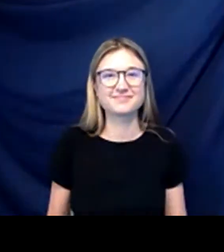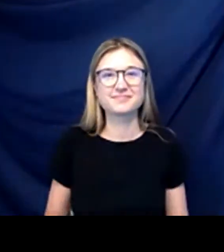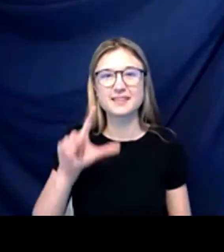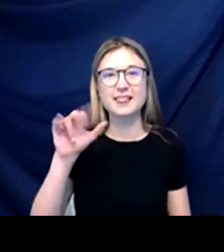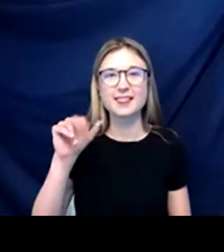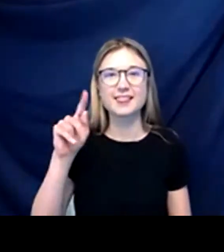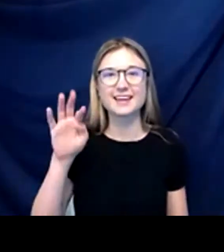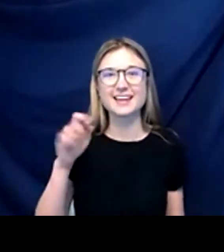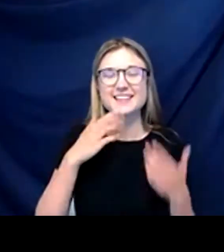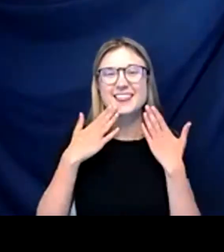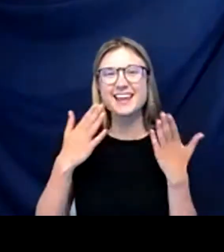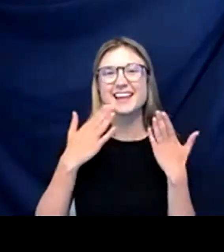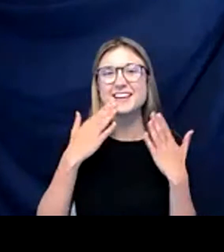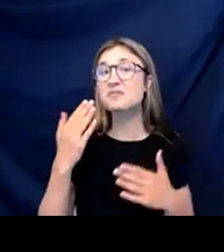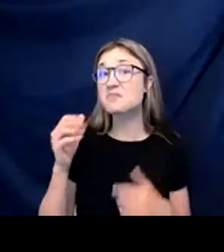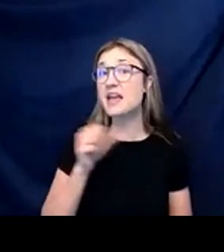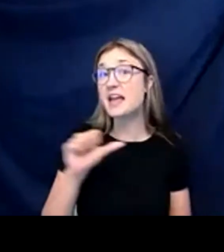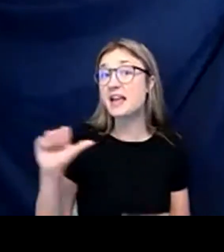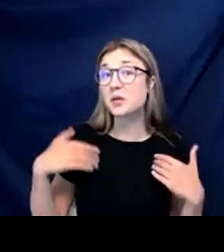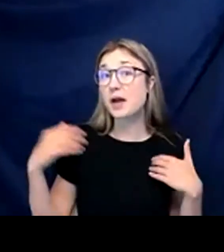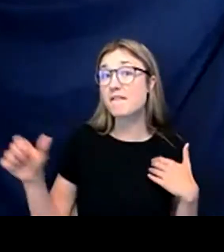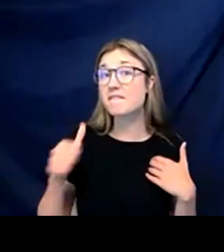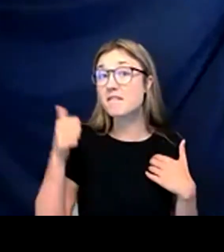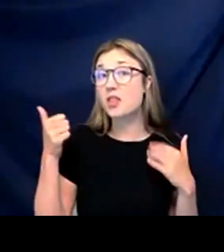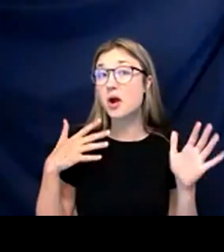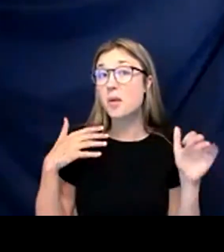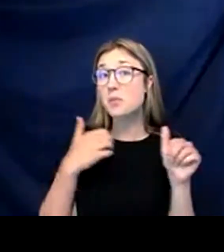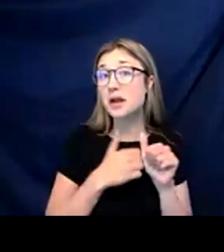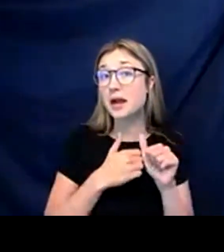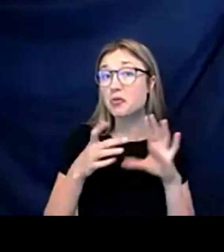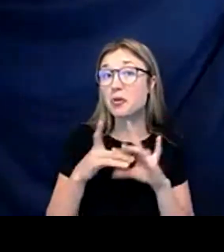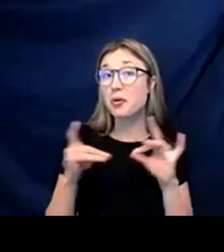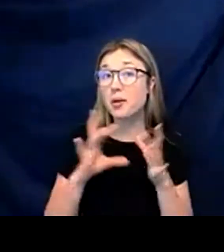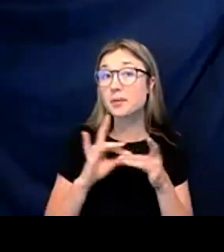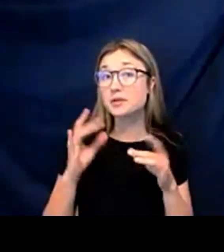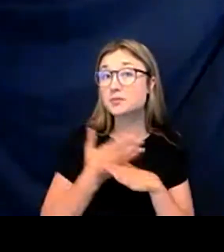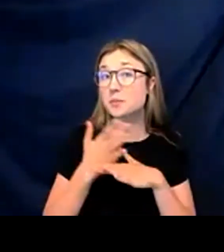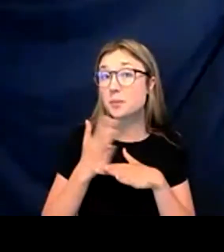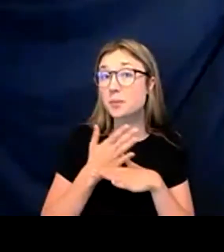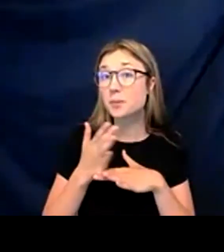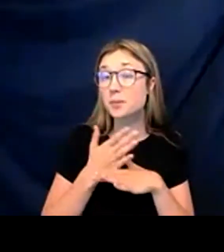Does anyone have any other updates or comments?